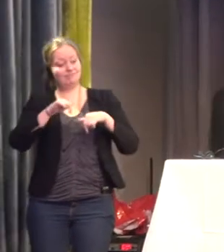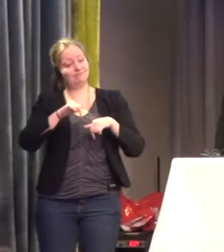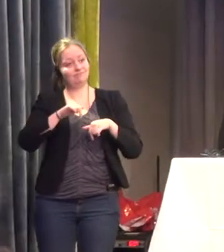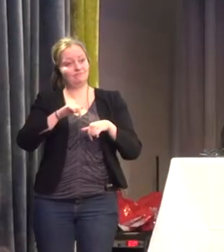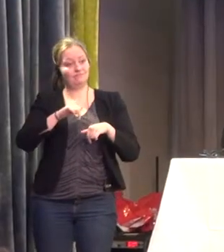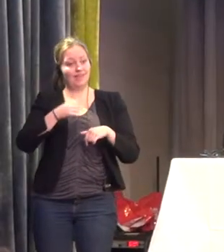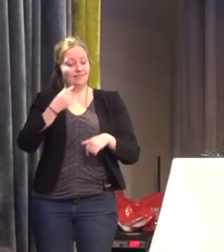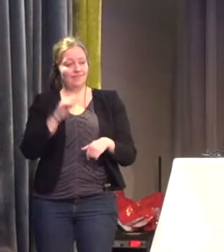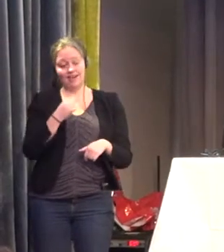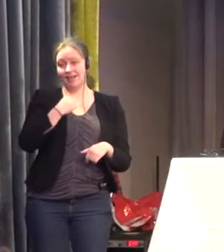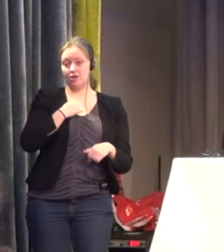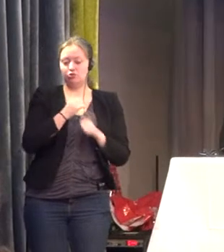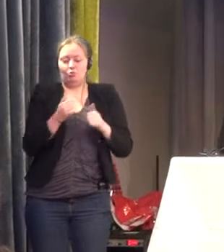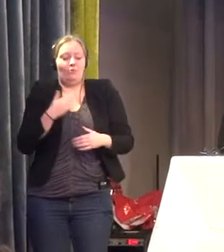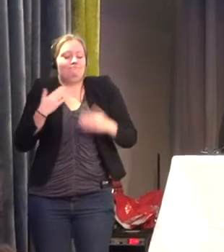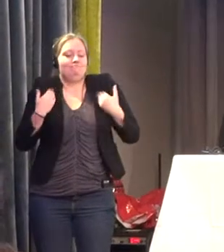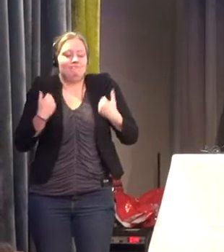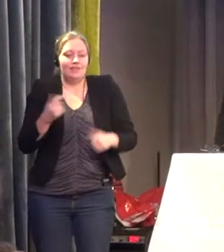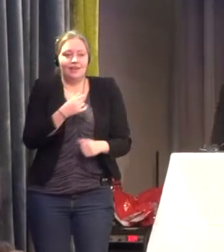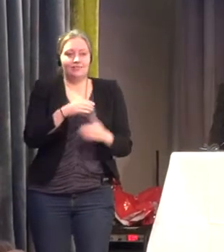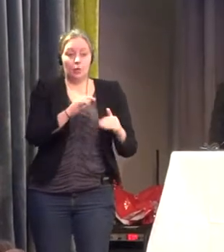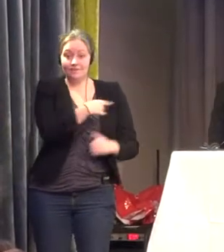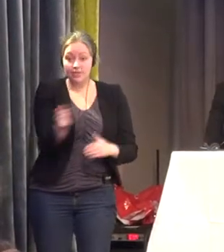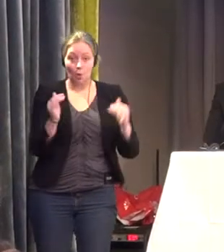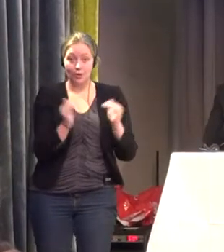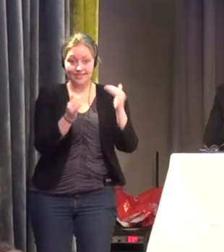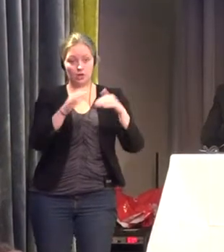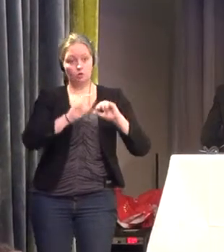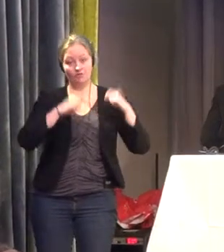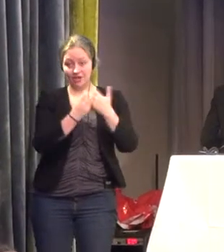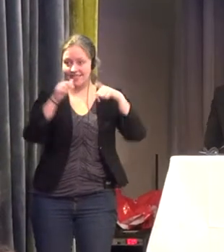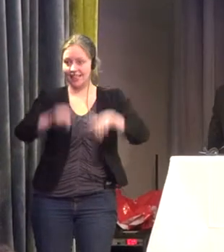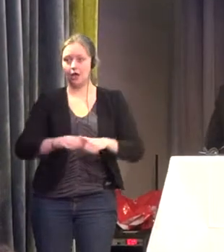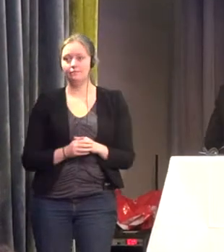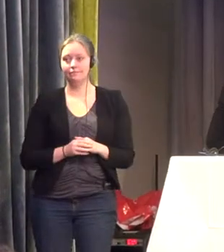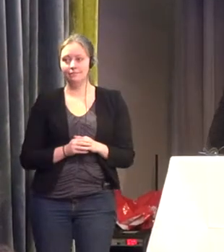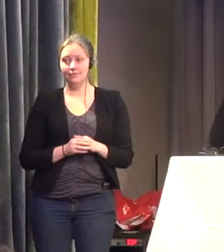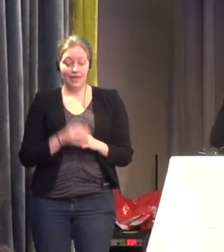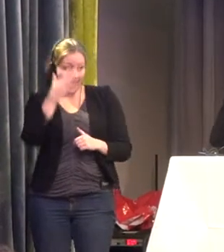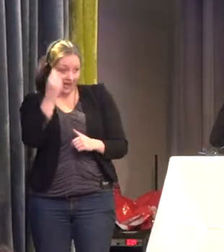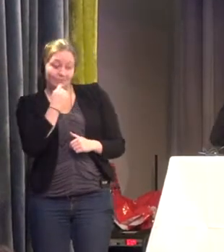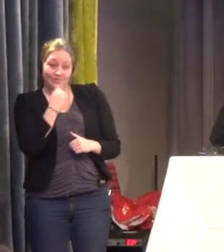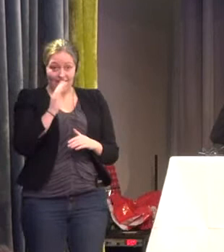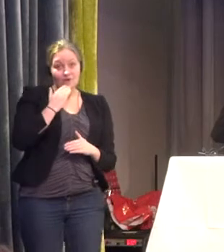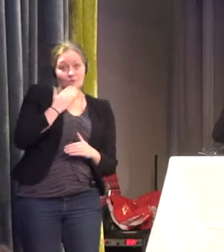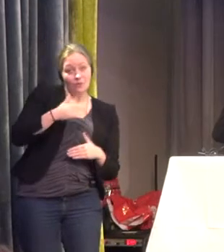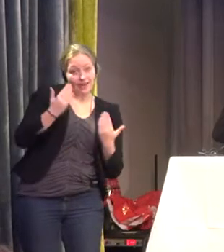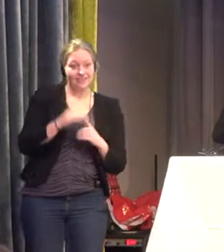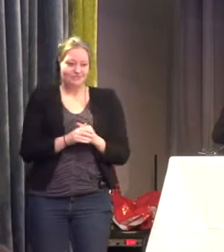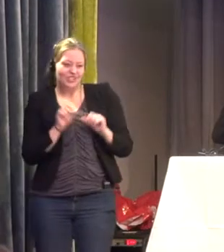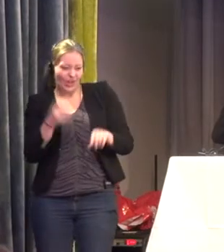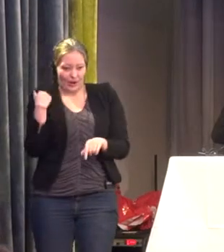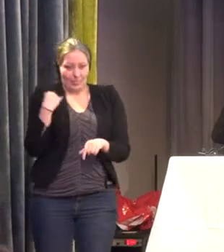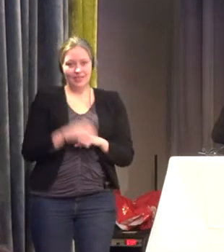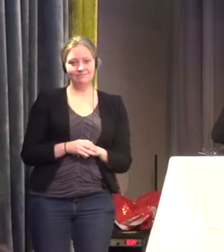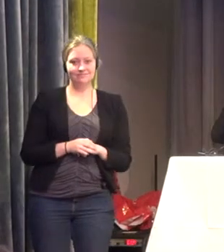hospitality and great kindness. And to come in and say good morning. It's also always a treat to